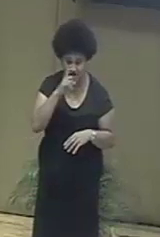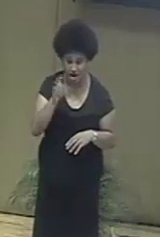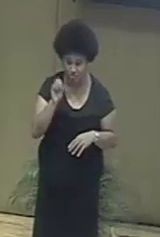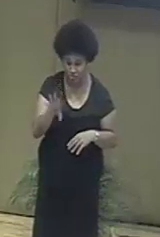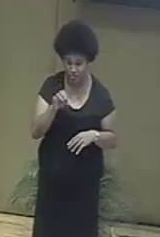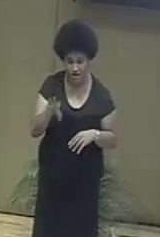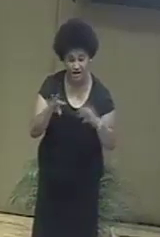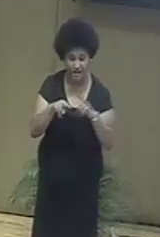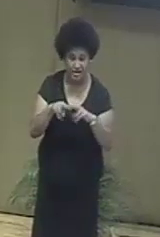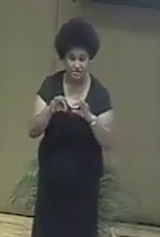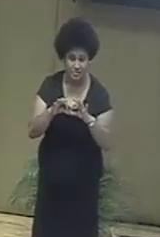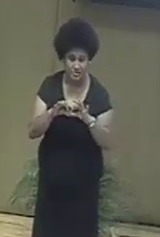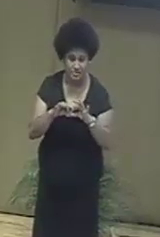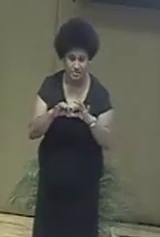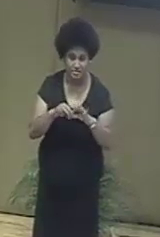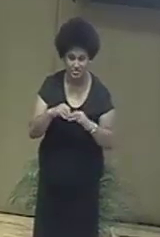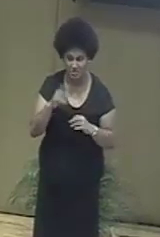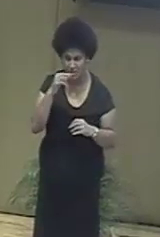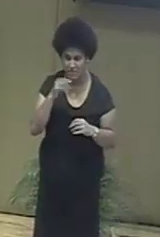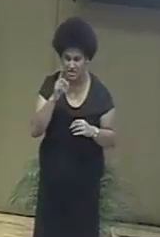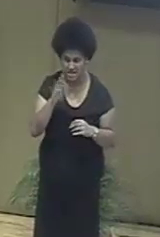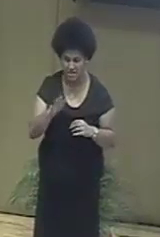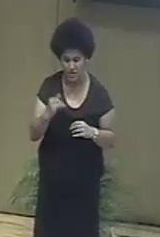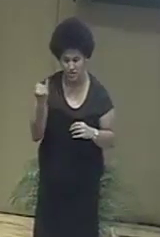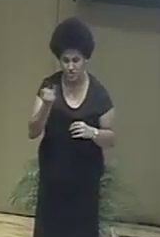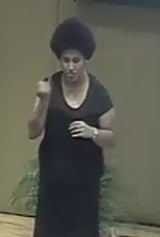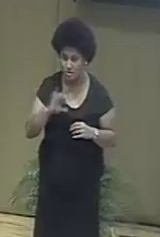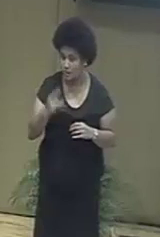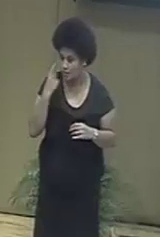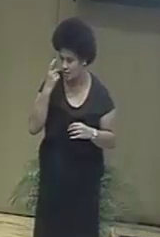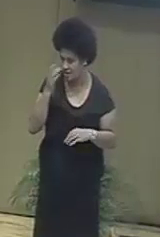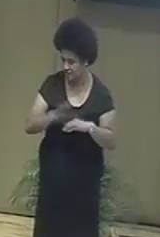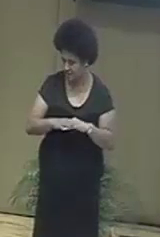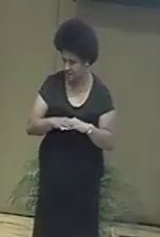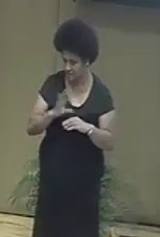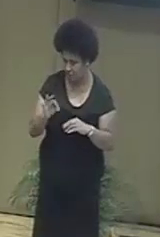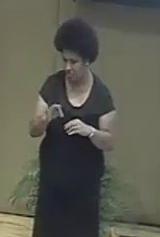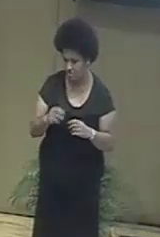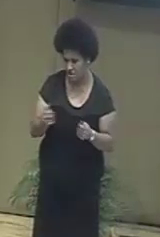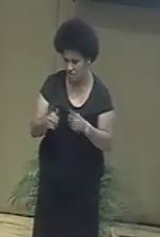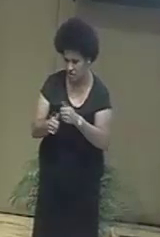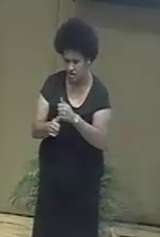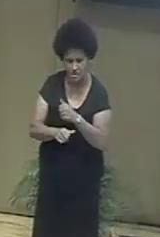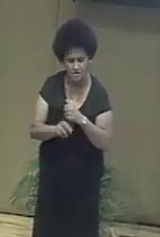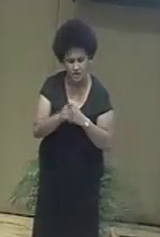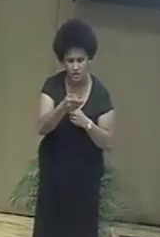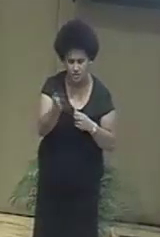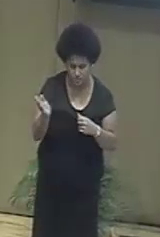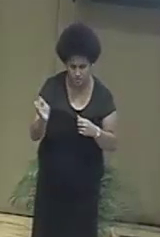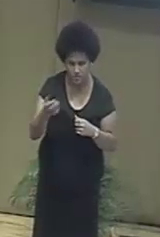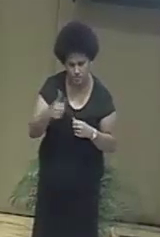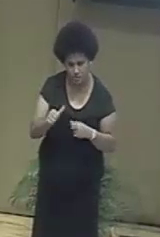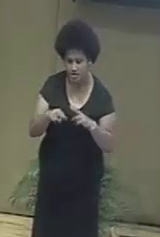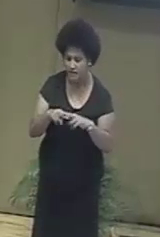things posted on Facebook that some people find offensive. And so we've got to be careful with that as well, so we don't make it mandatory to